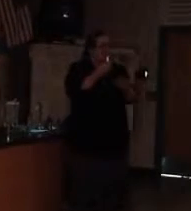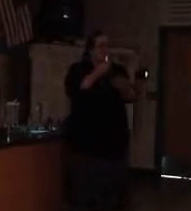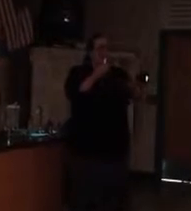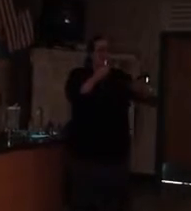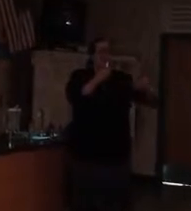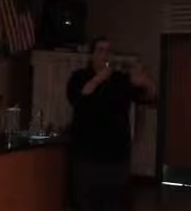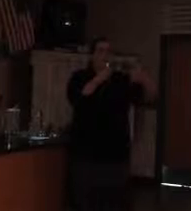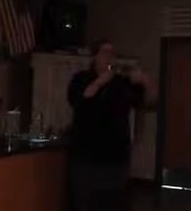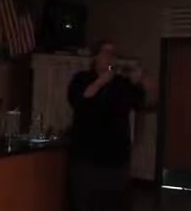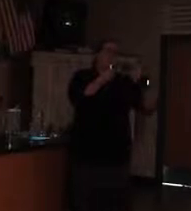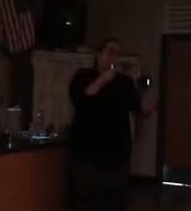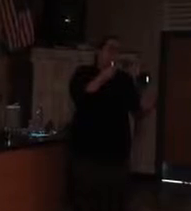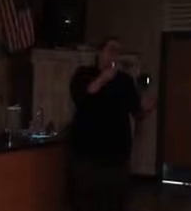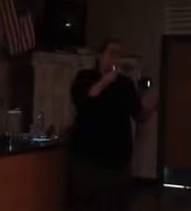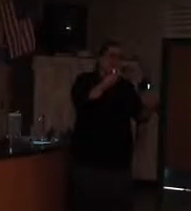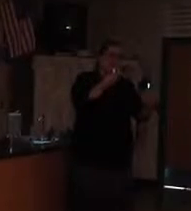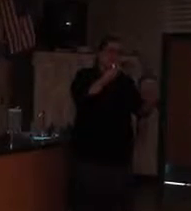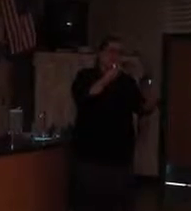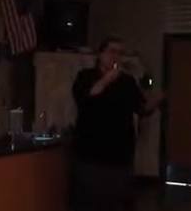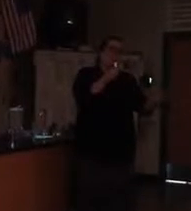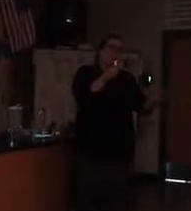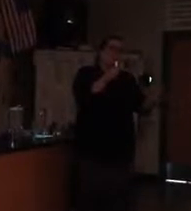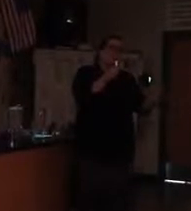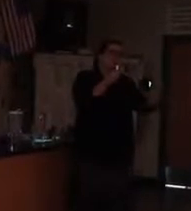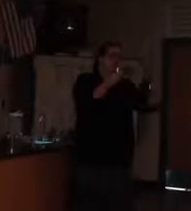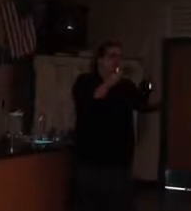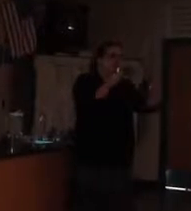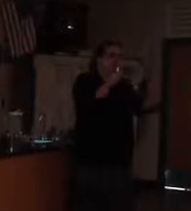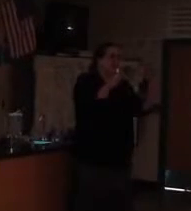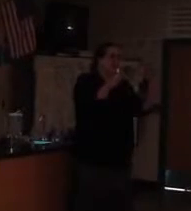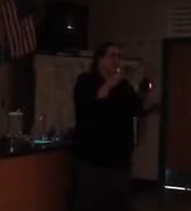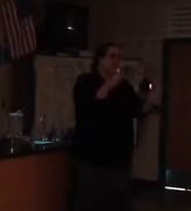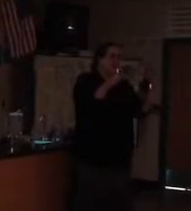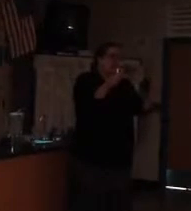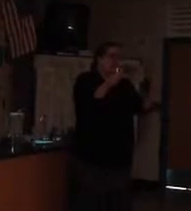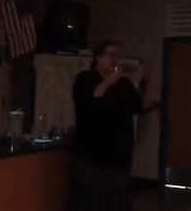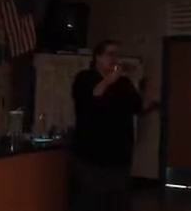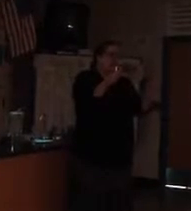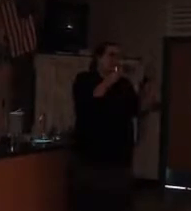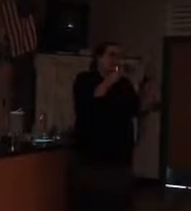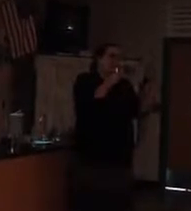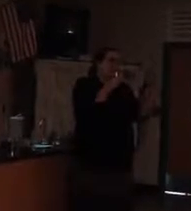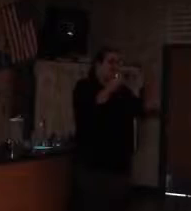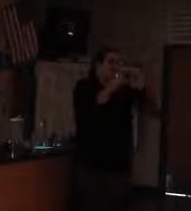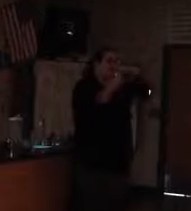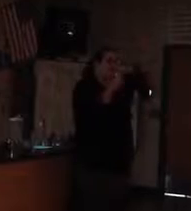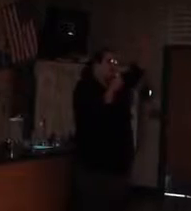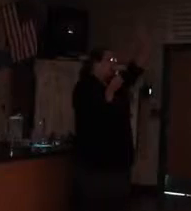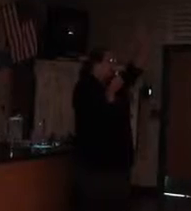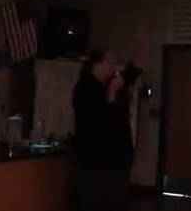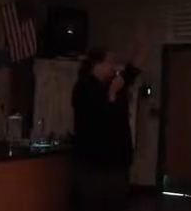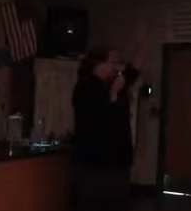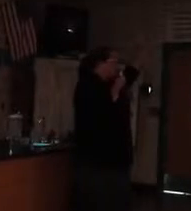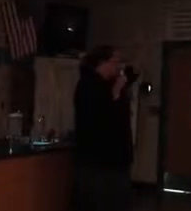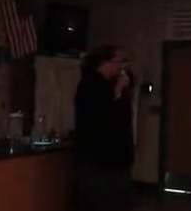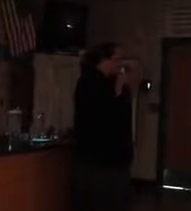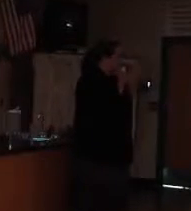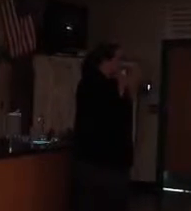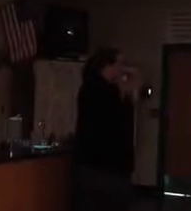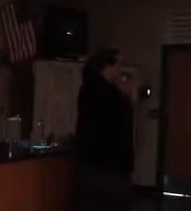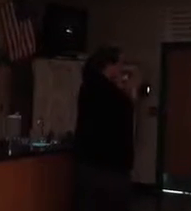young people and be more prepared for the kind of education that's not just bubble test. Life, you know, I can't say I choose A